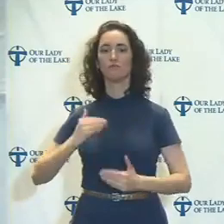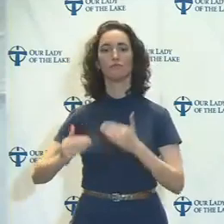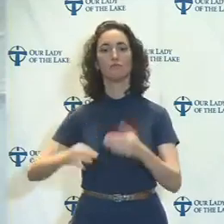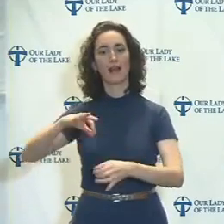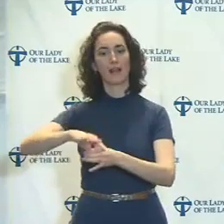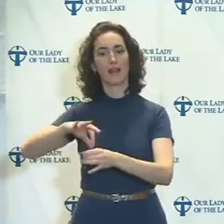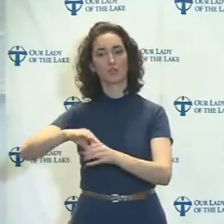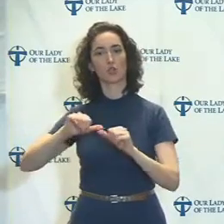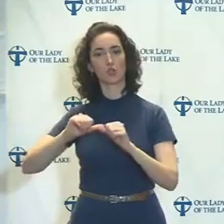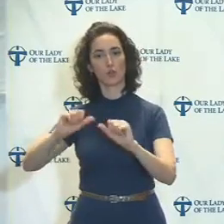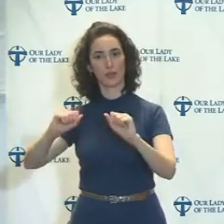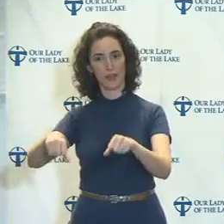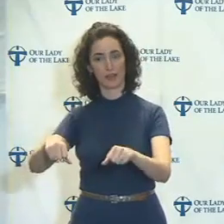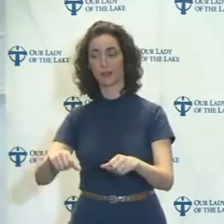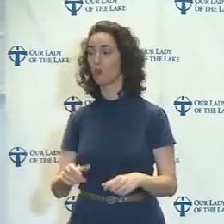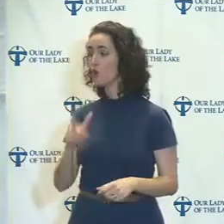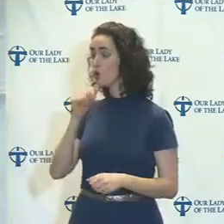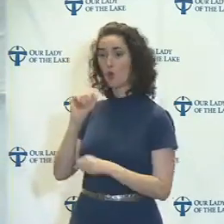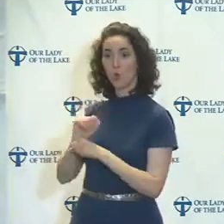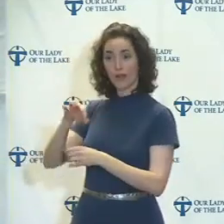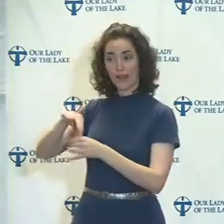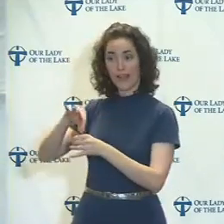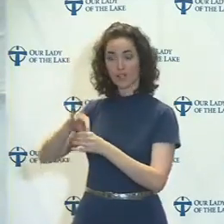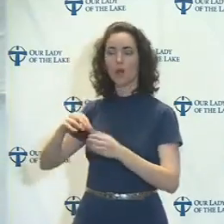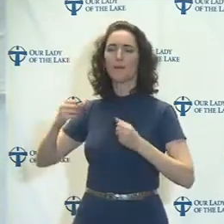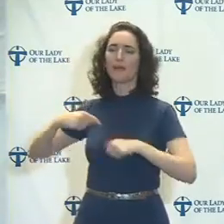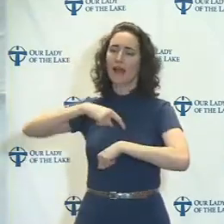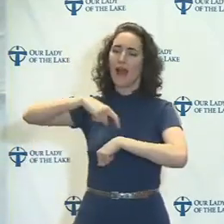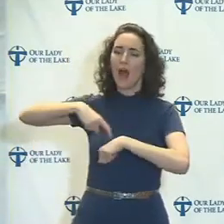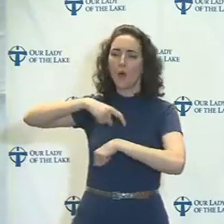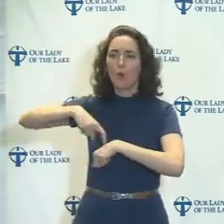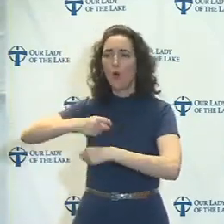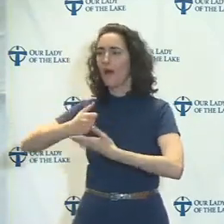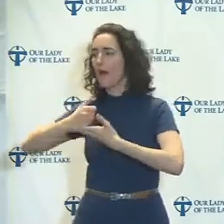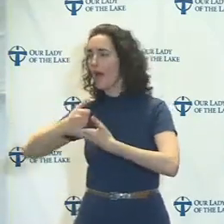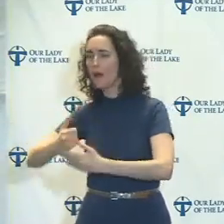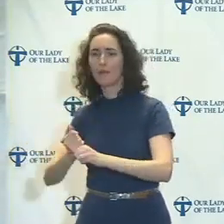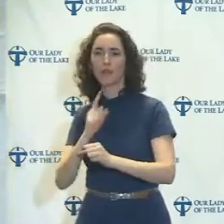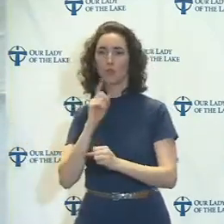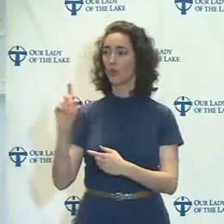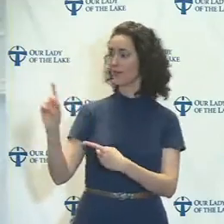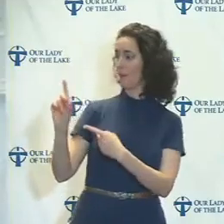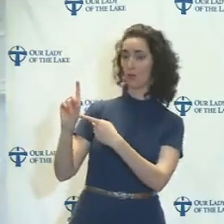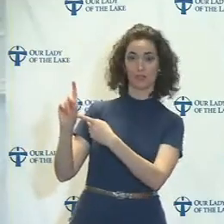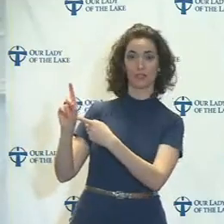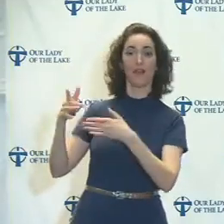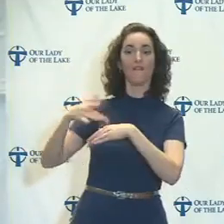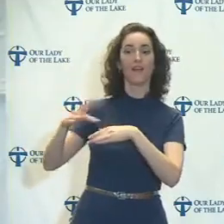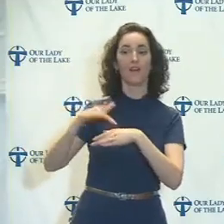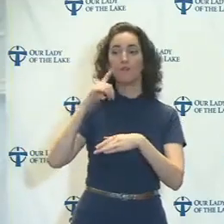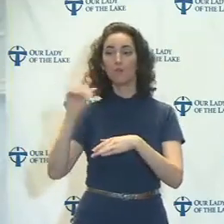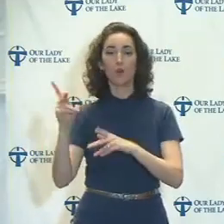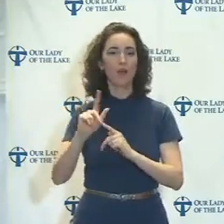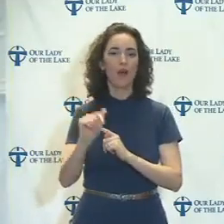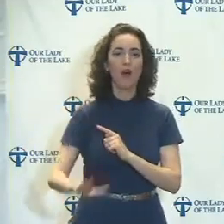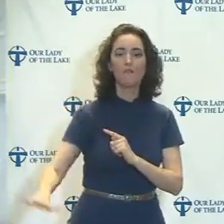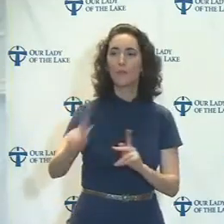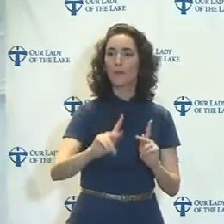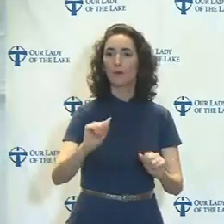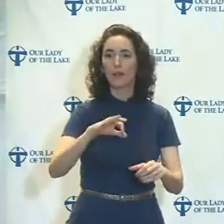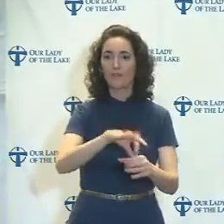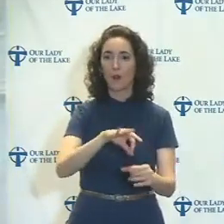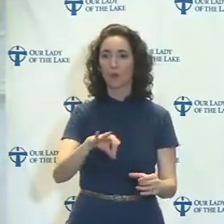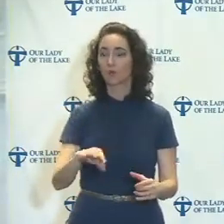can. Election workers devote countless hours to helping deliver democracy to the voters of Louisiana, and we greatly appreciate